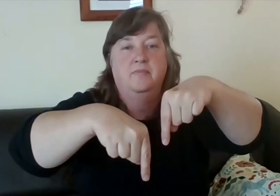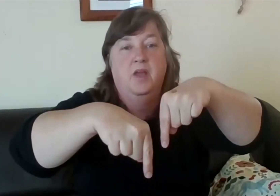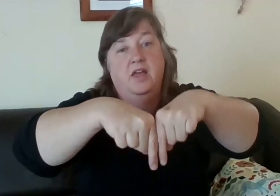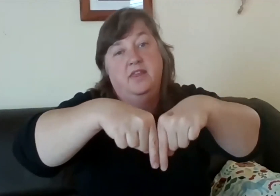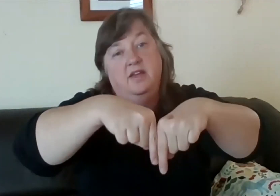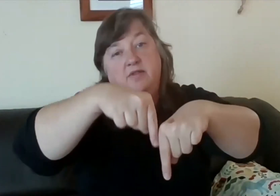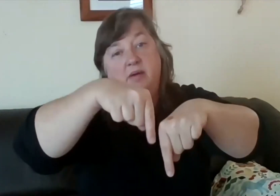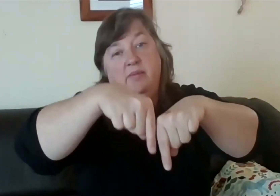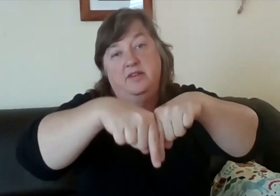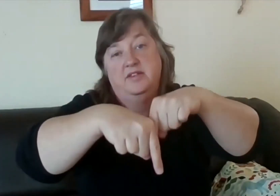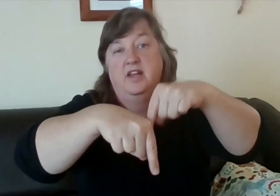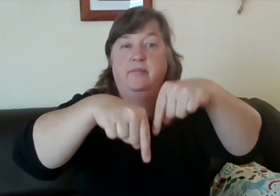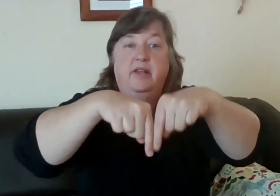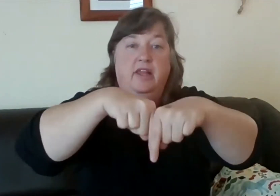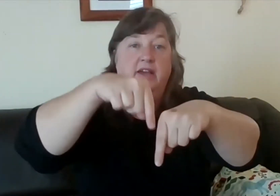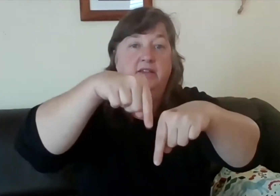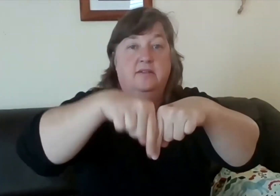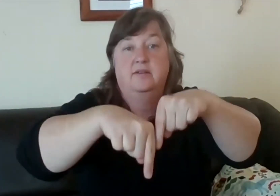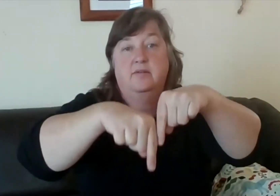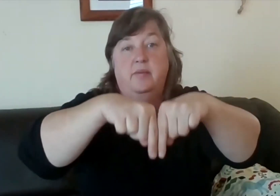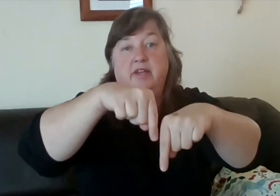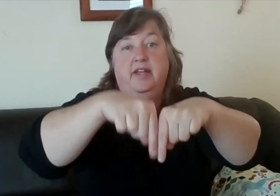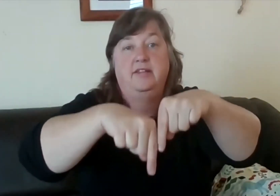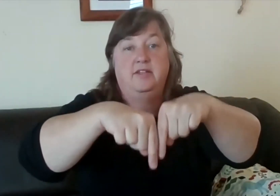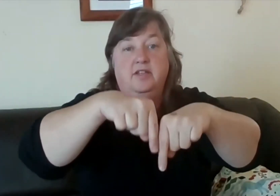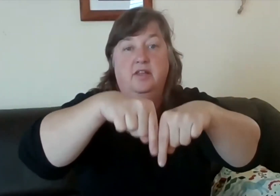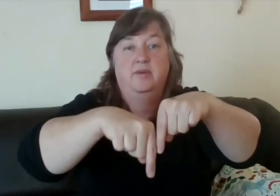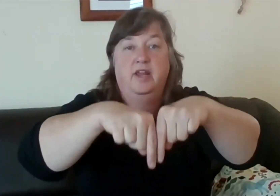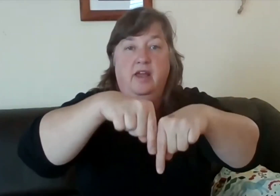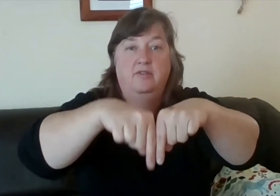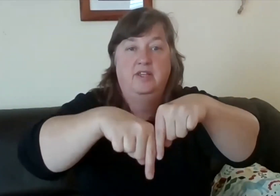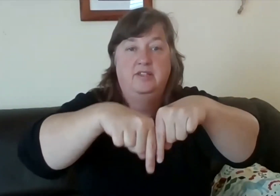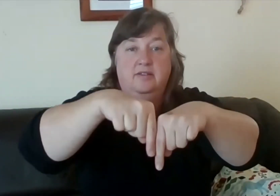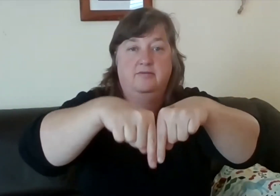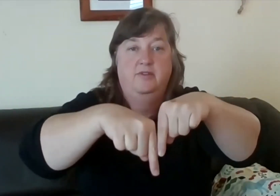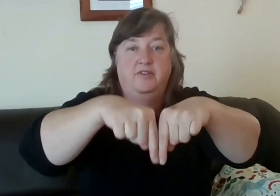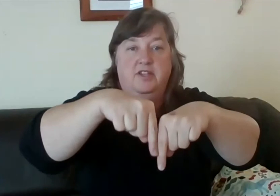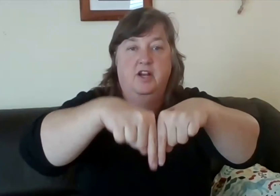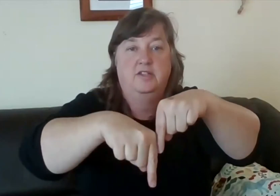I think of them as kind of my legs rubbing against each other when I have nice fluffy socks on.